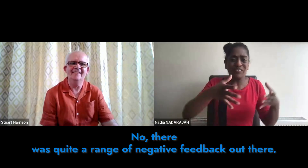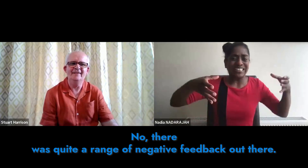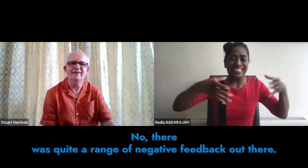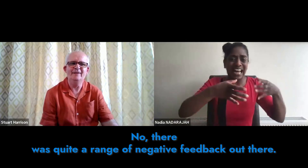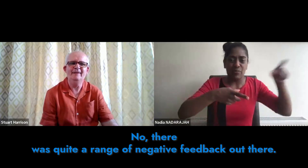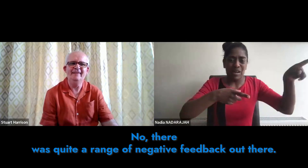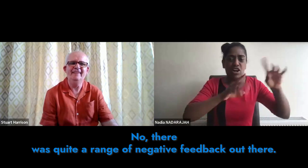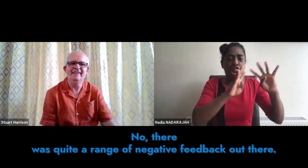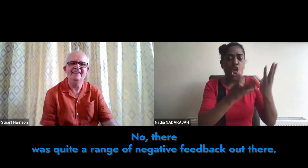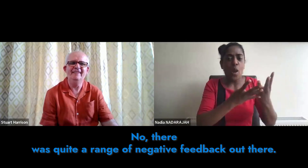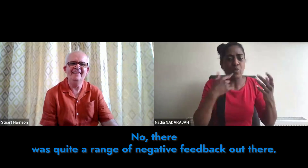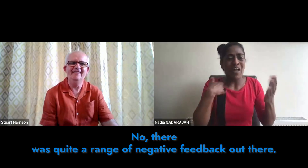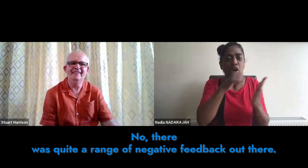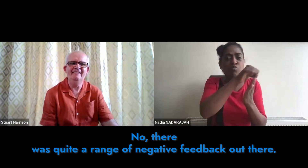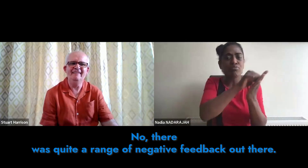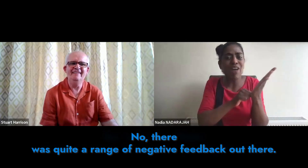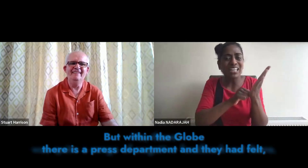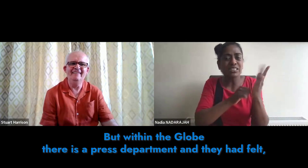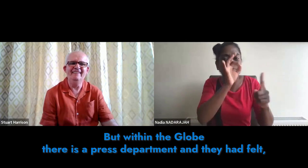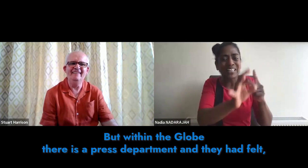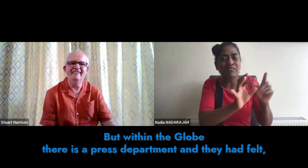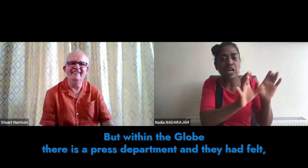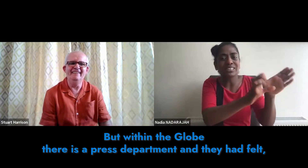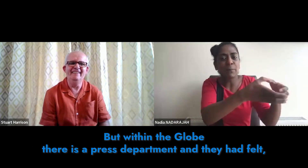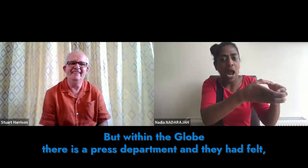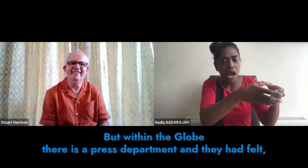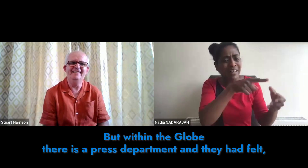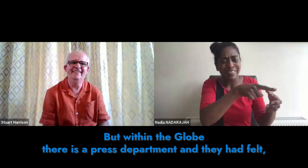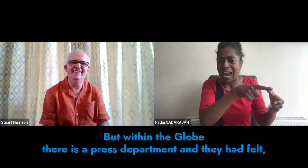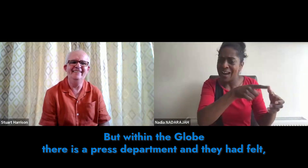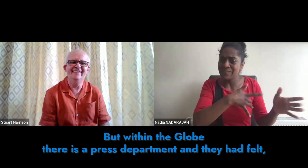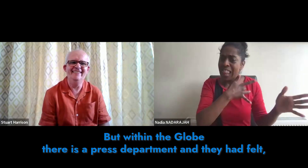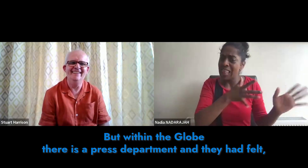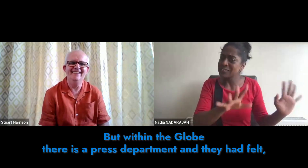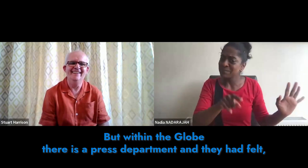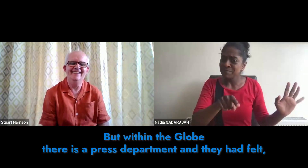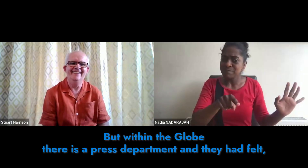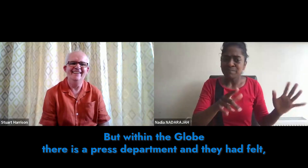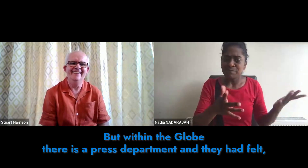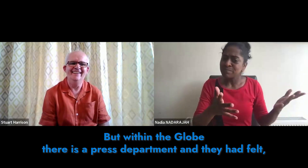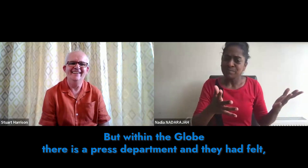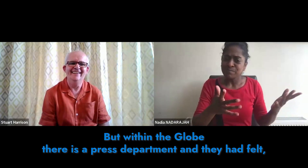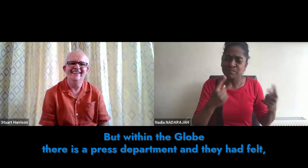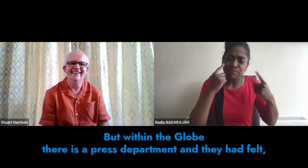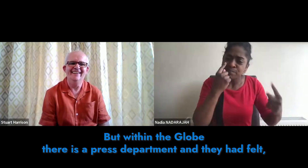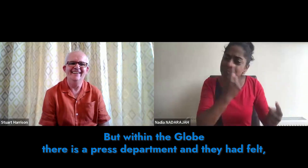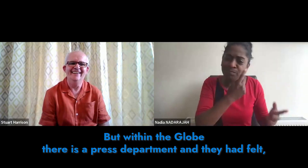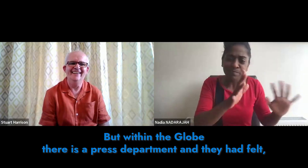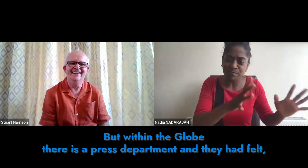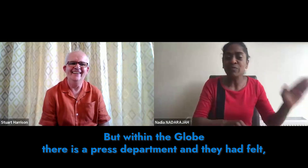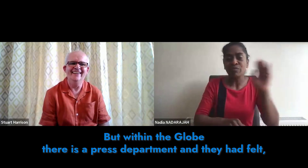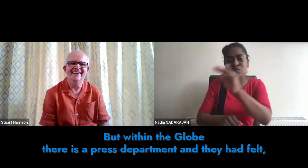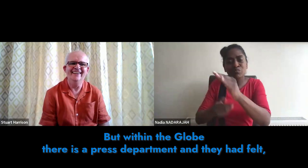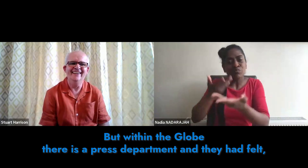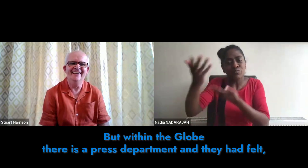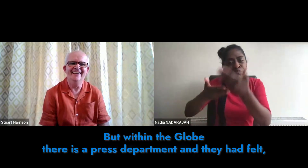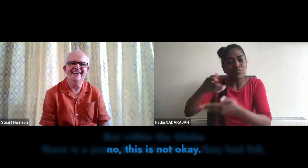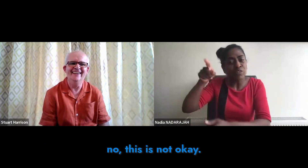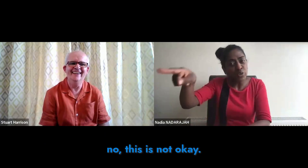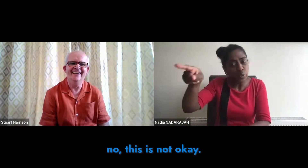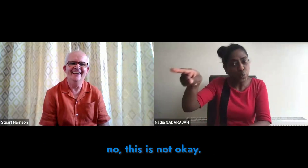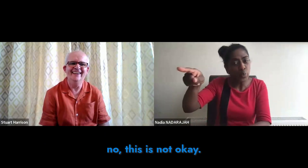of negative feedback out there. But within the Globe, there is a press department, and they had